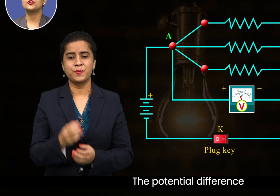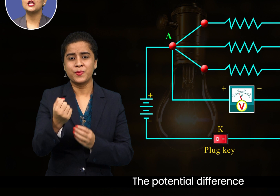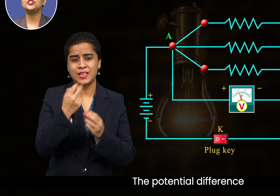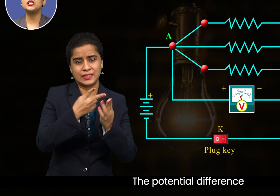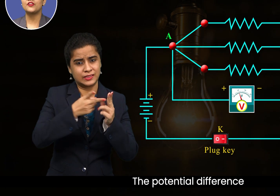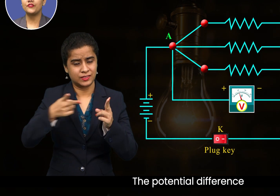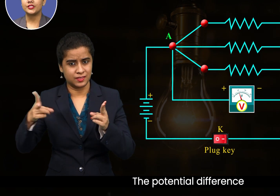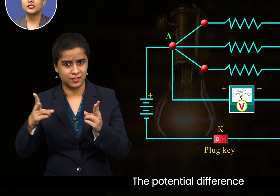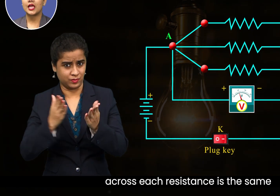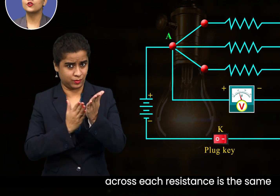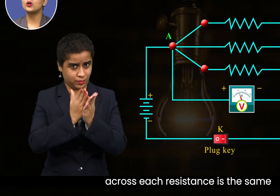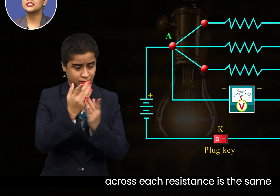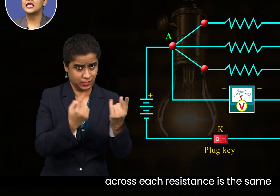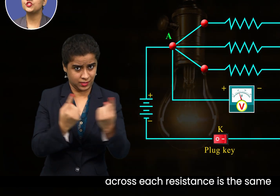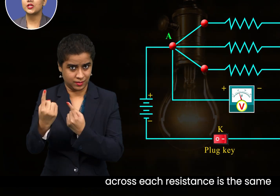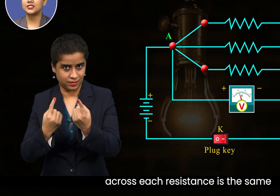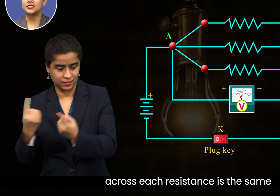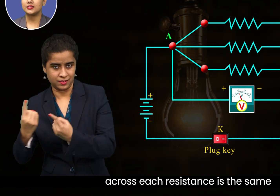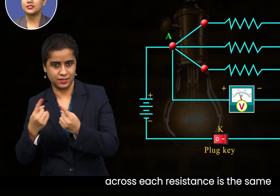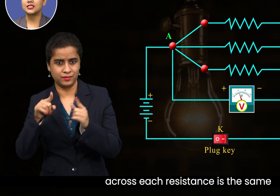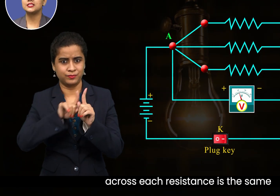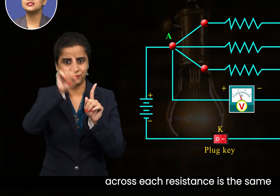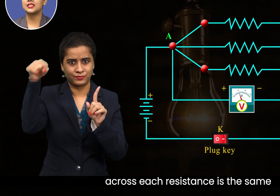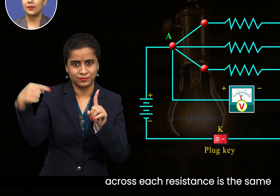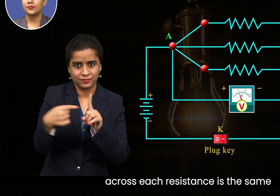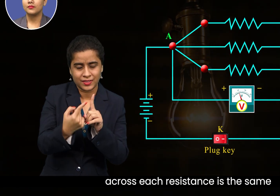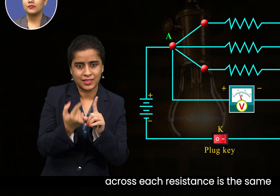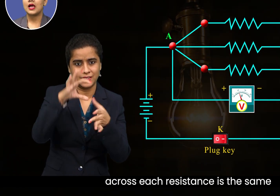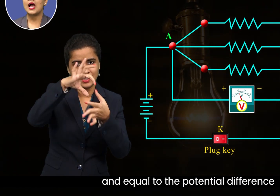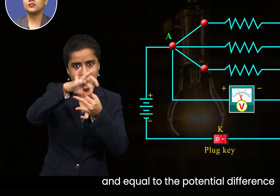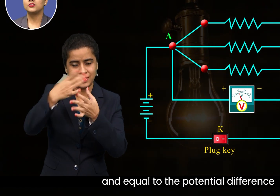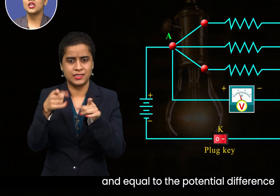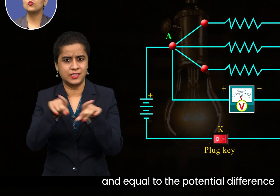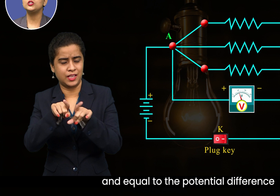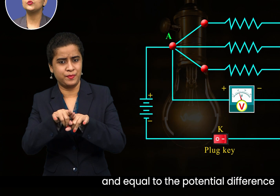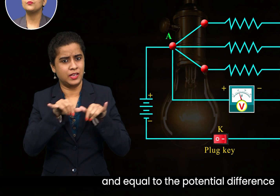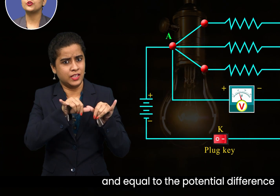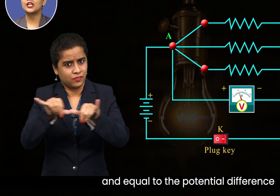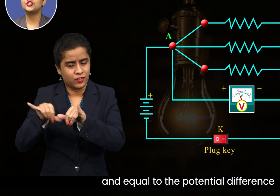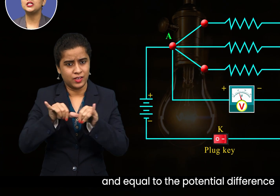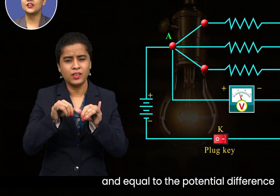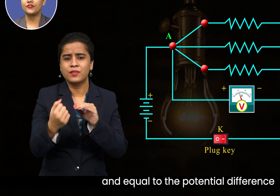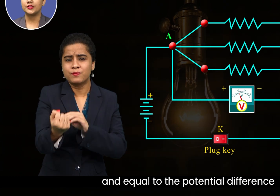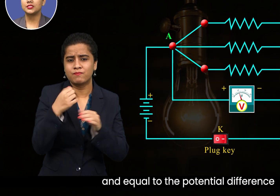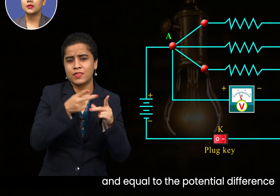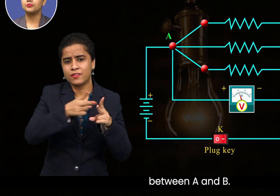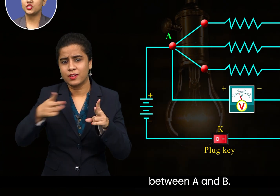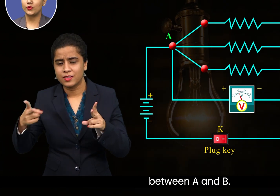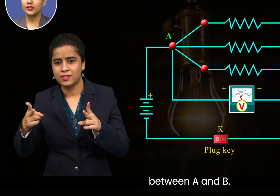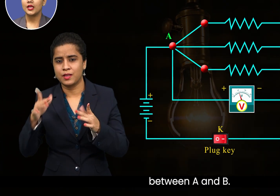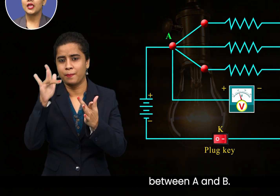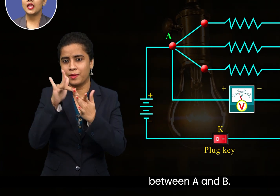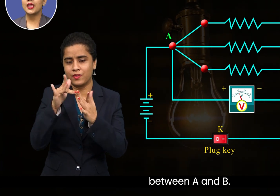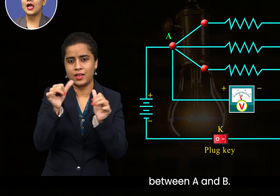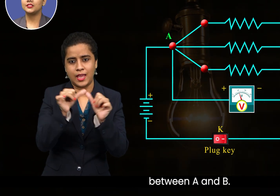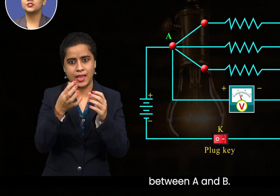The potential difference across each resistance is the same and equal to the potential difference